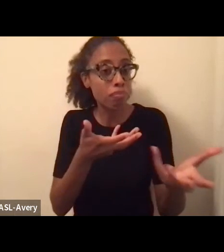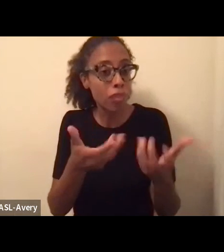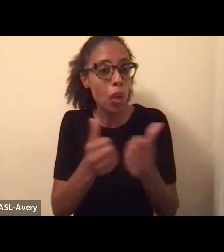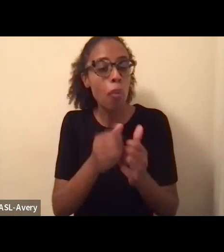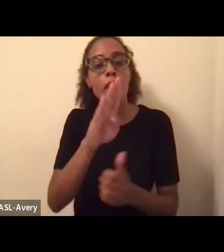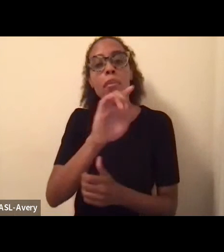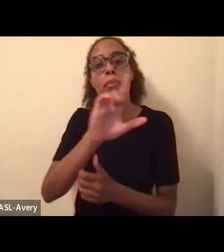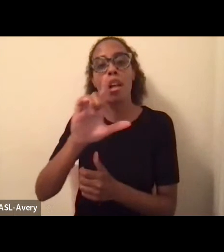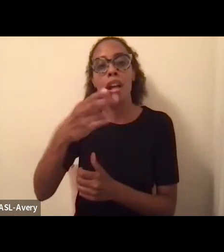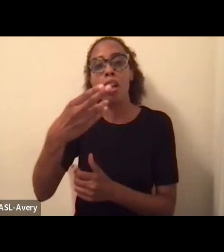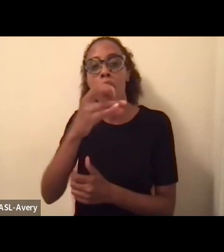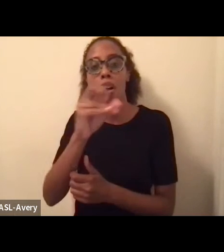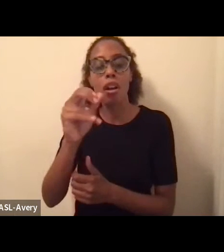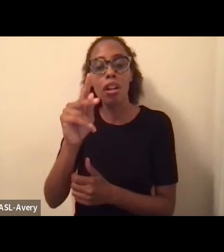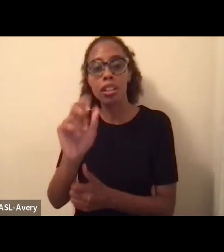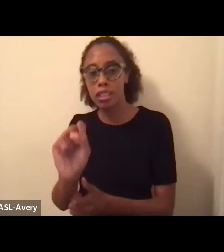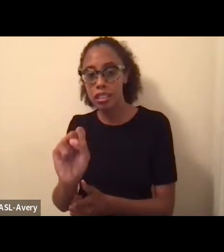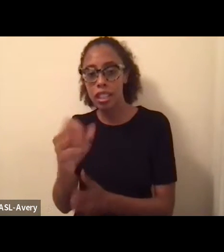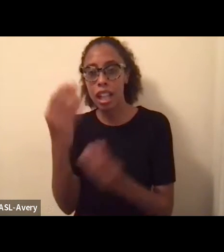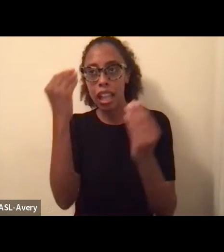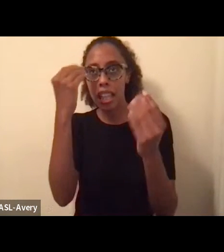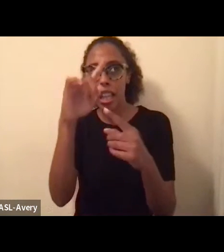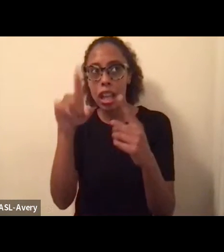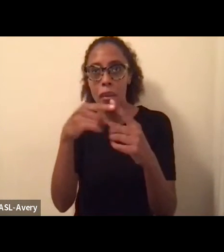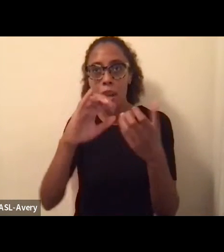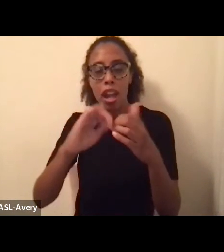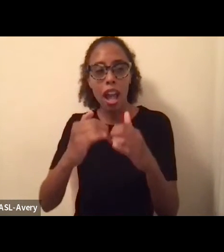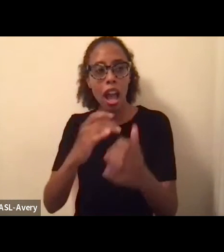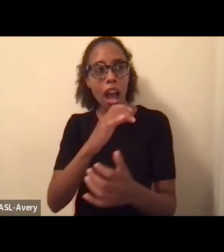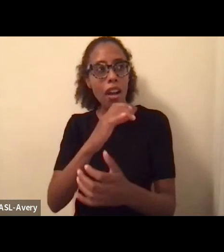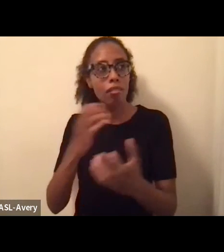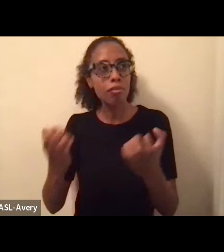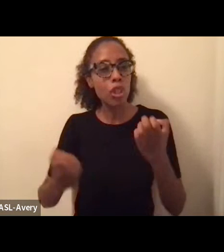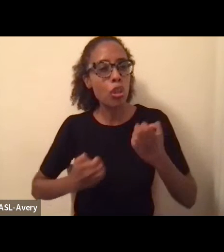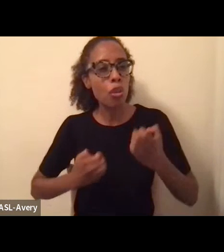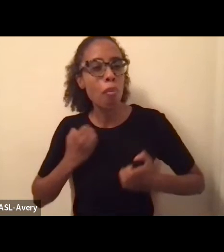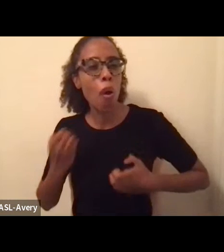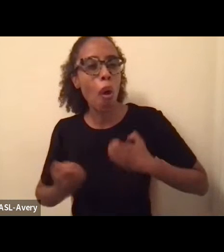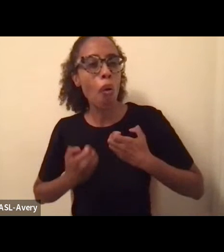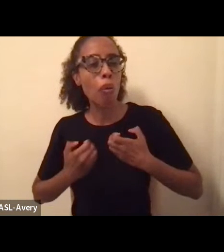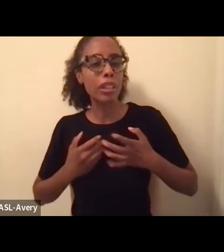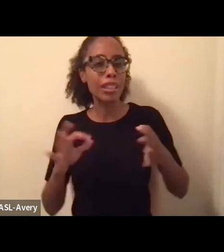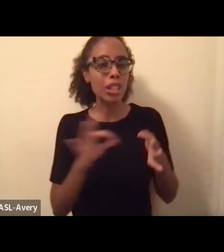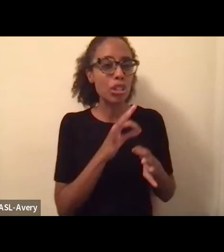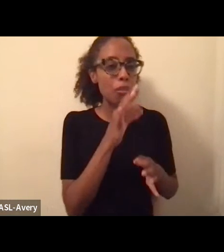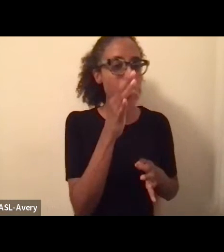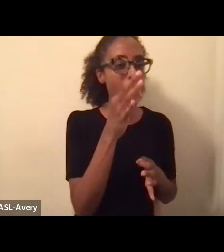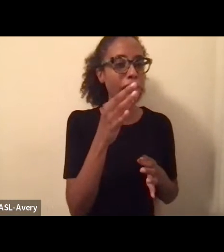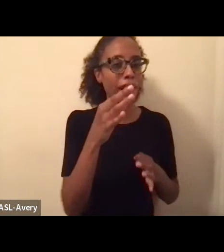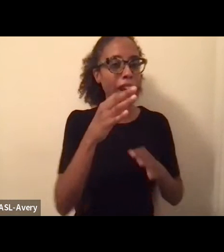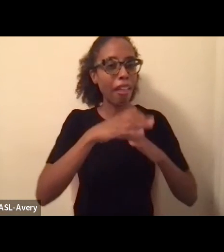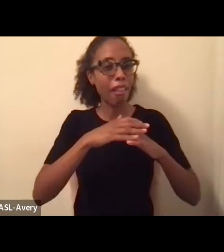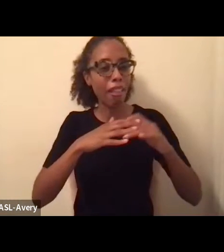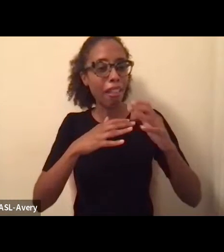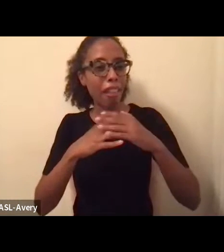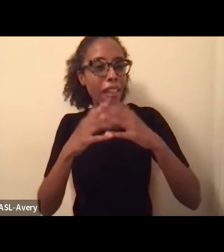thinking about how emotion and spirit all integrate and come together with